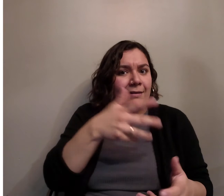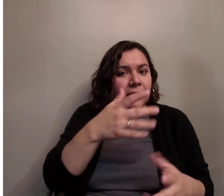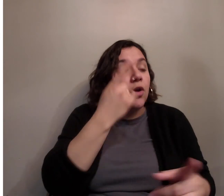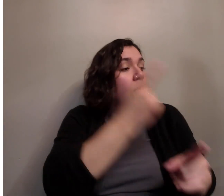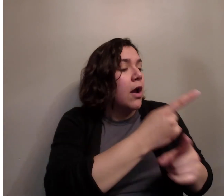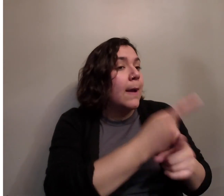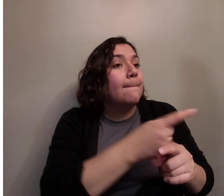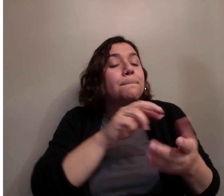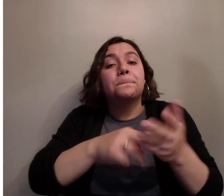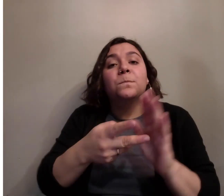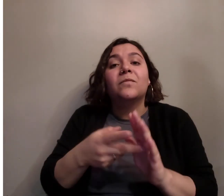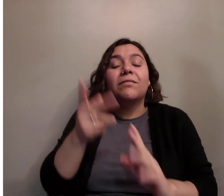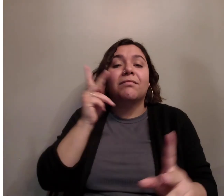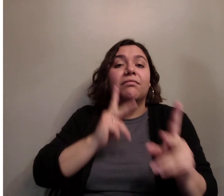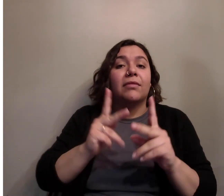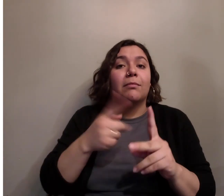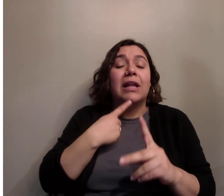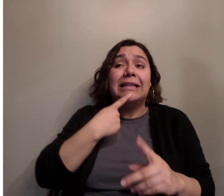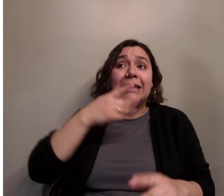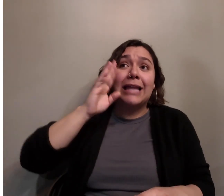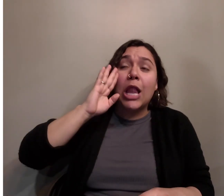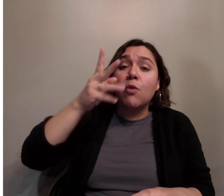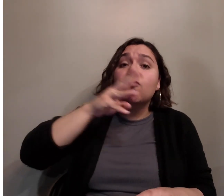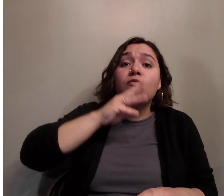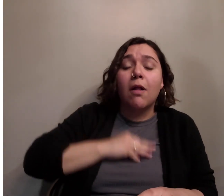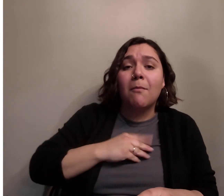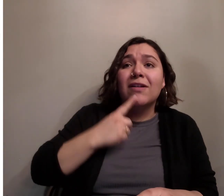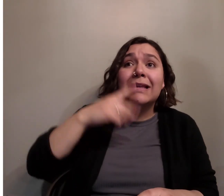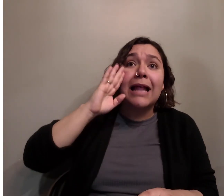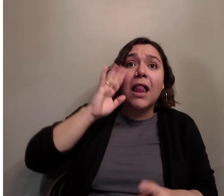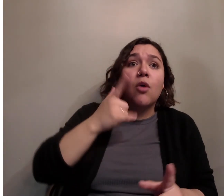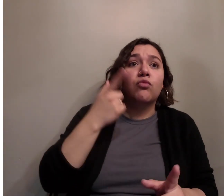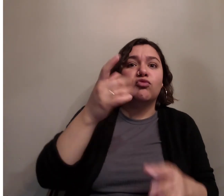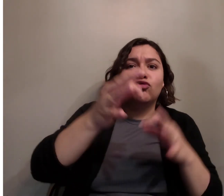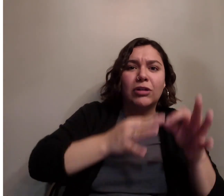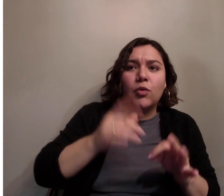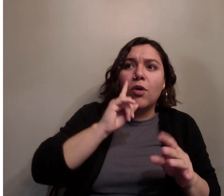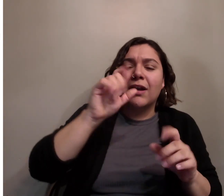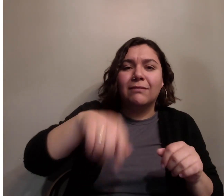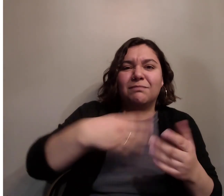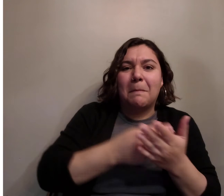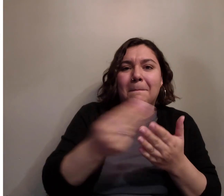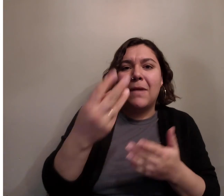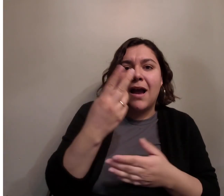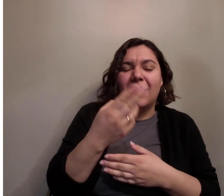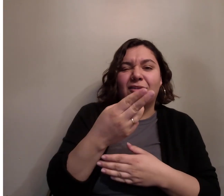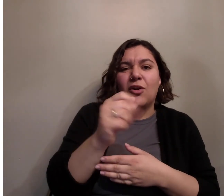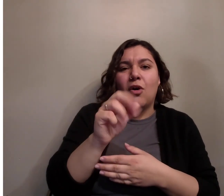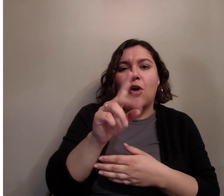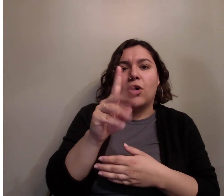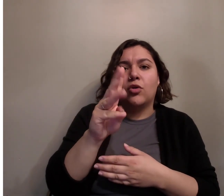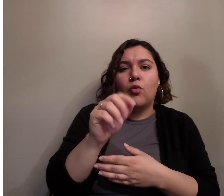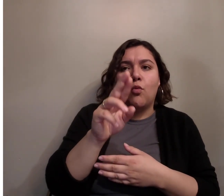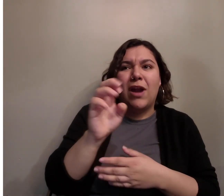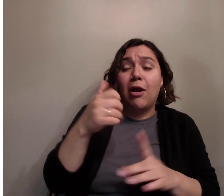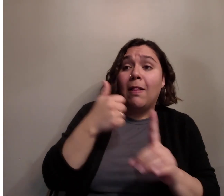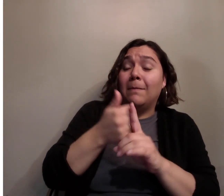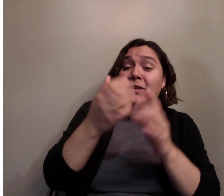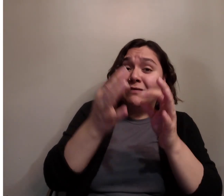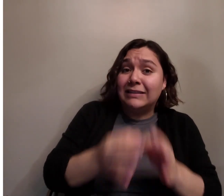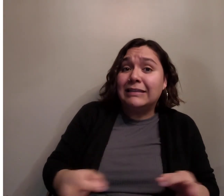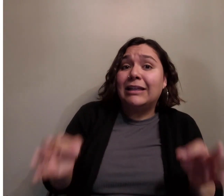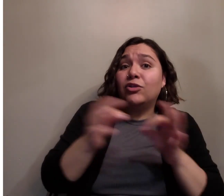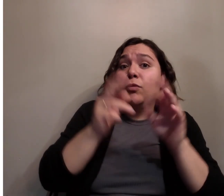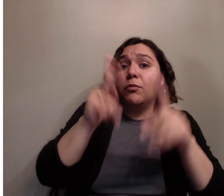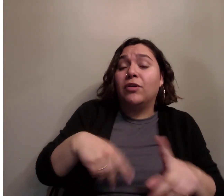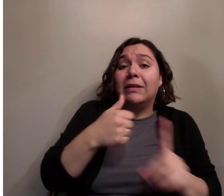how ridiculous that is. Right. But someone who greets you at a Walmart and tells you where to go get hardware supplies or food